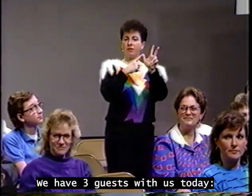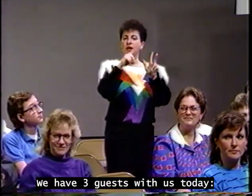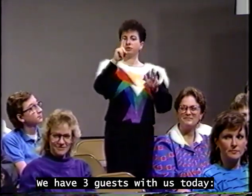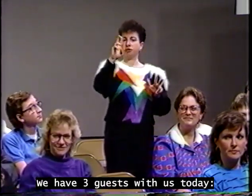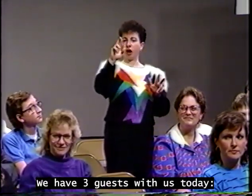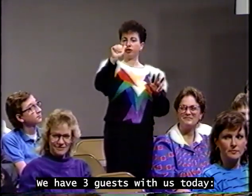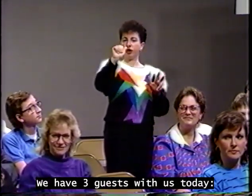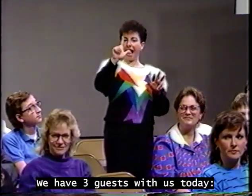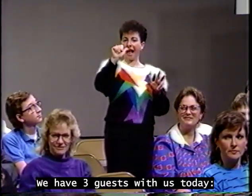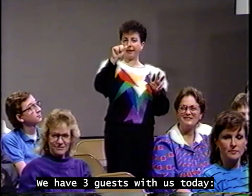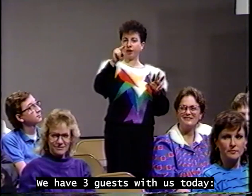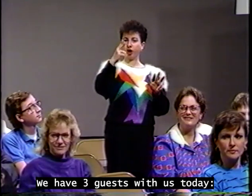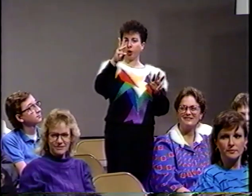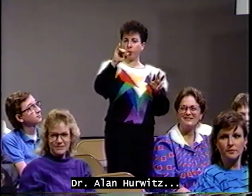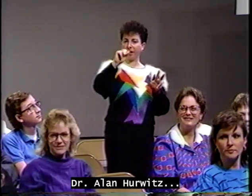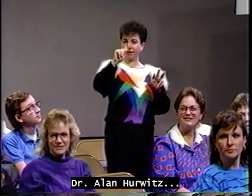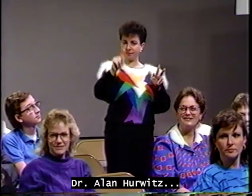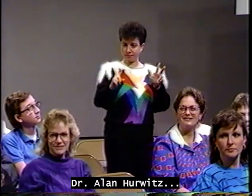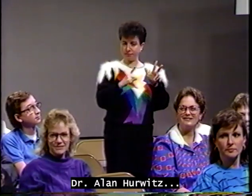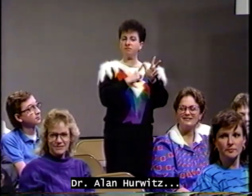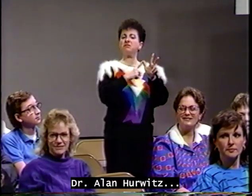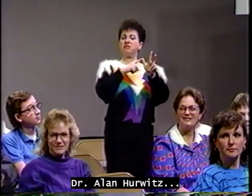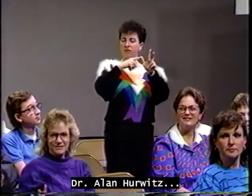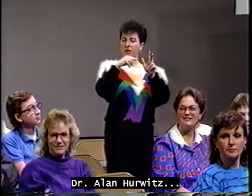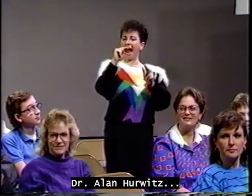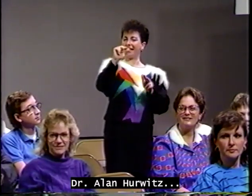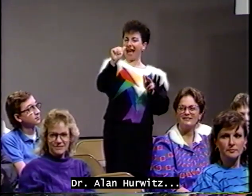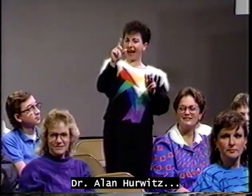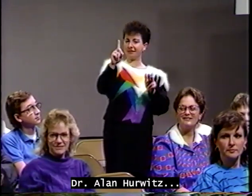with us today. Dr. Alan Hurwitz,